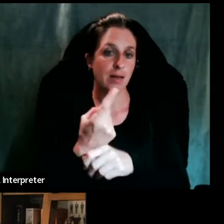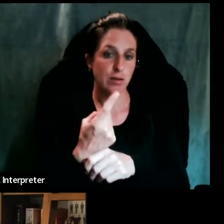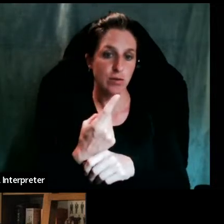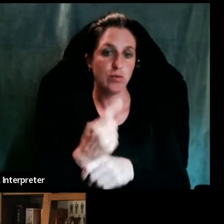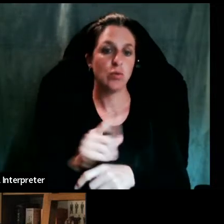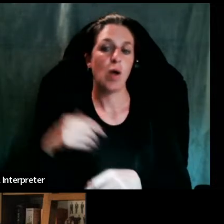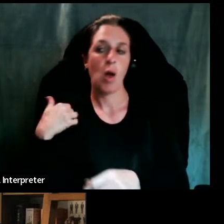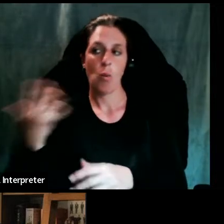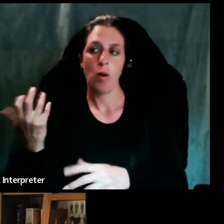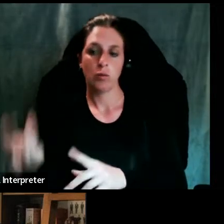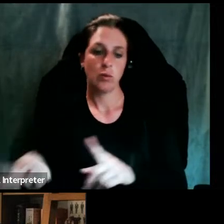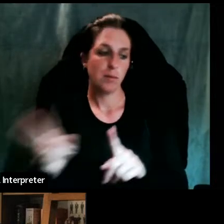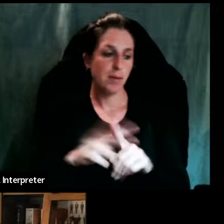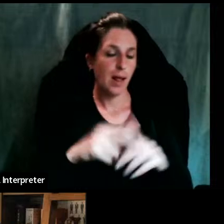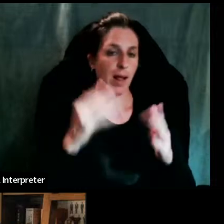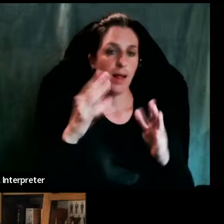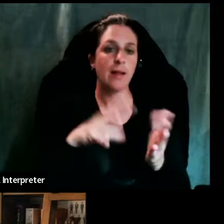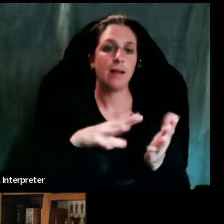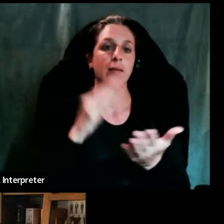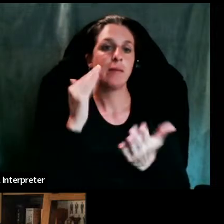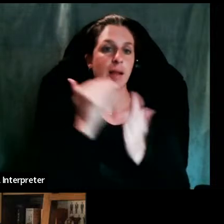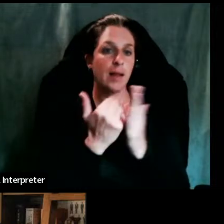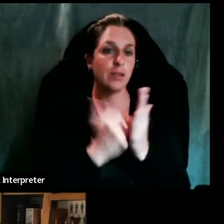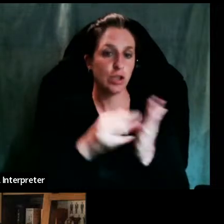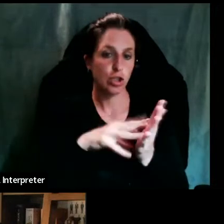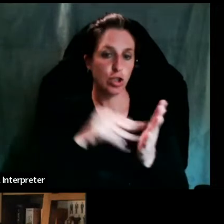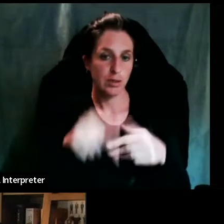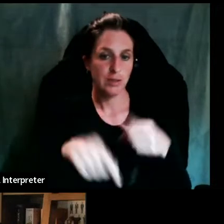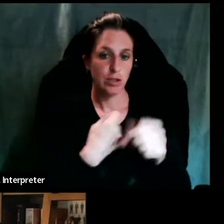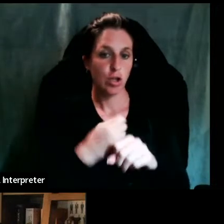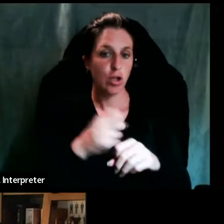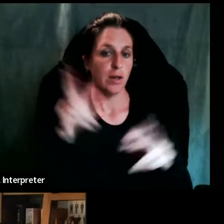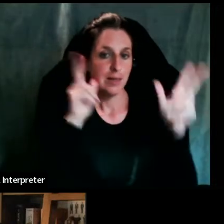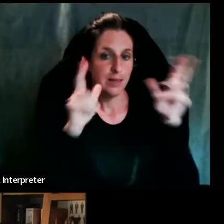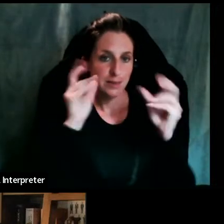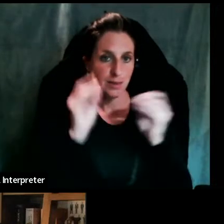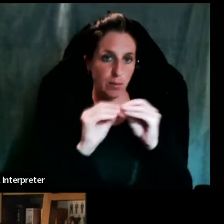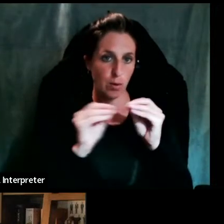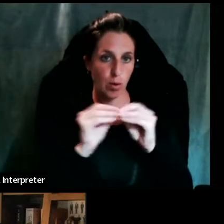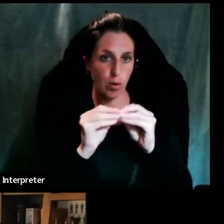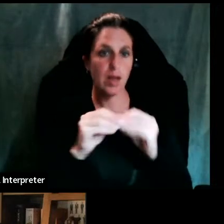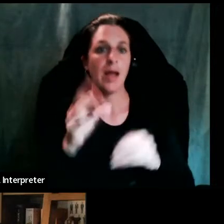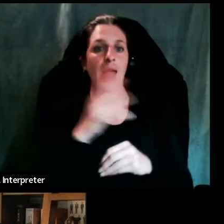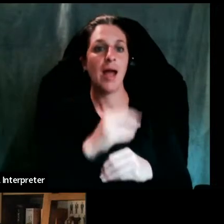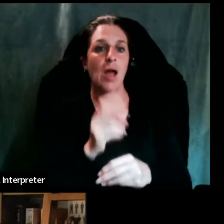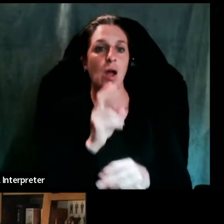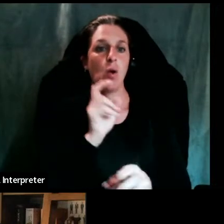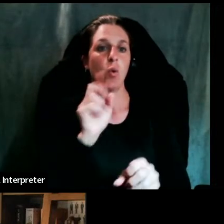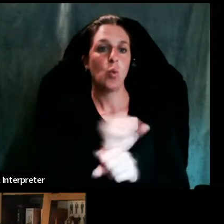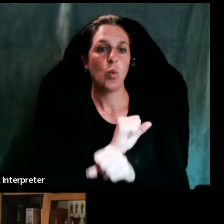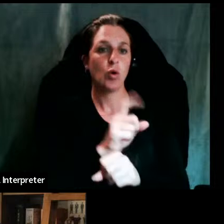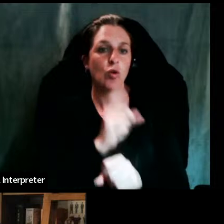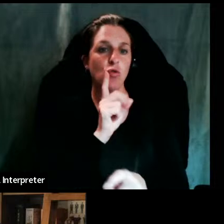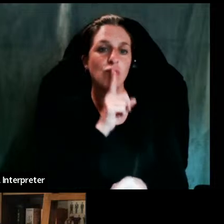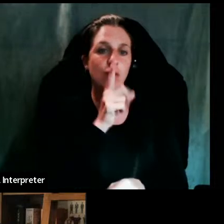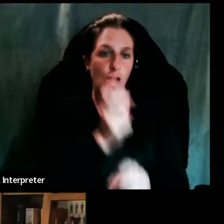from this year, listen more. I'm going to work real hard to talk less and